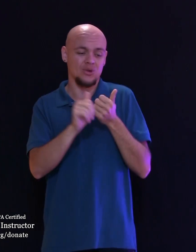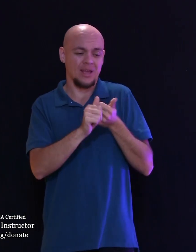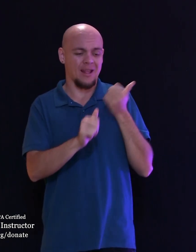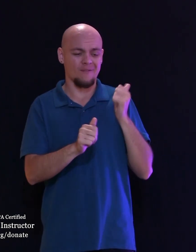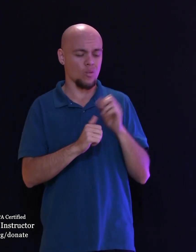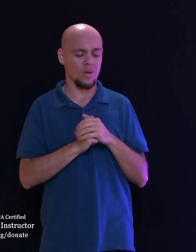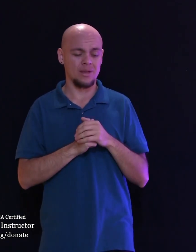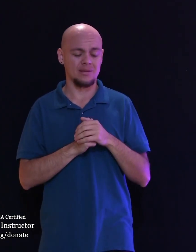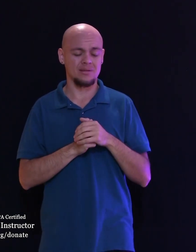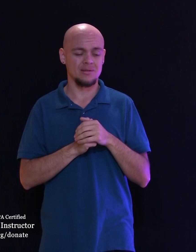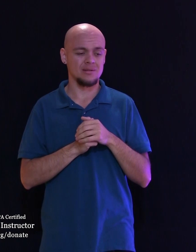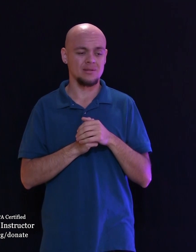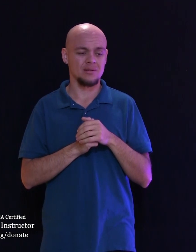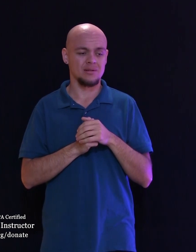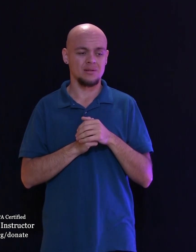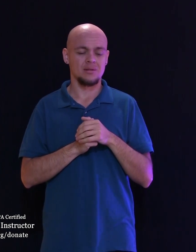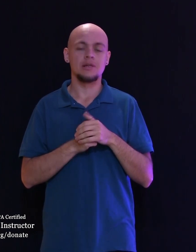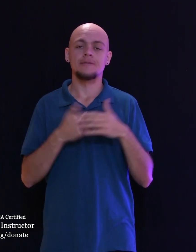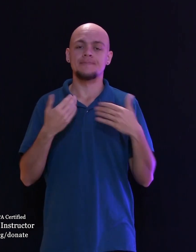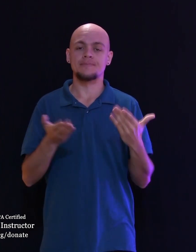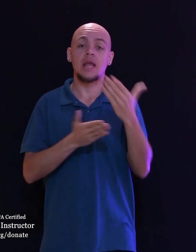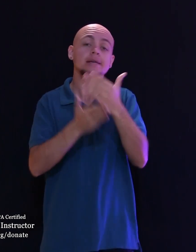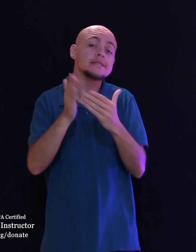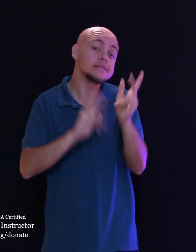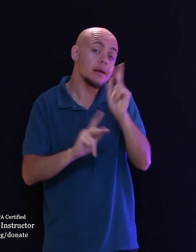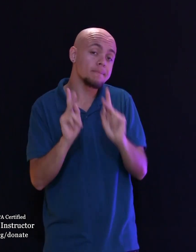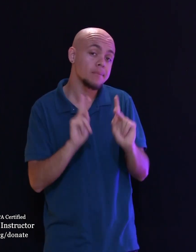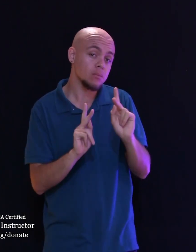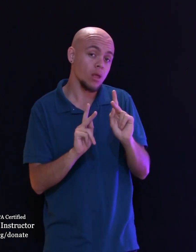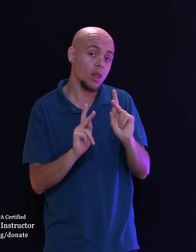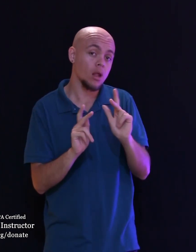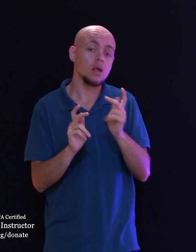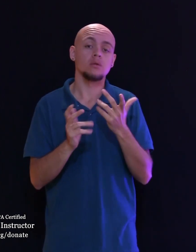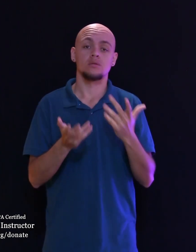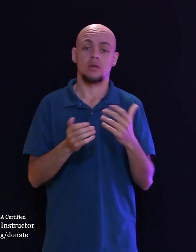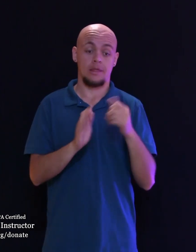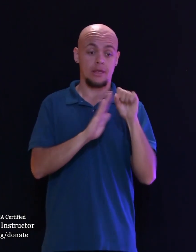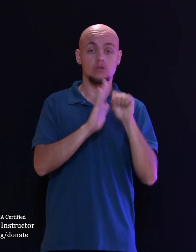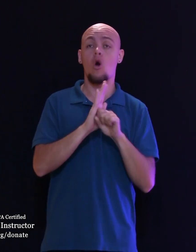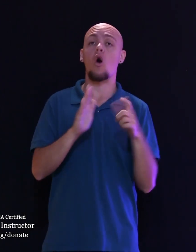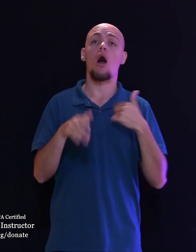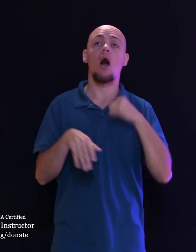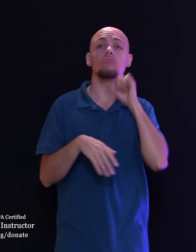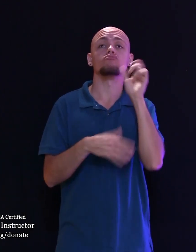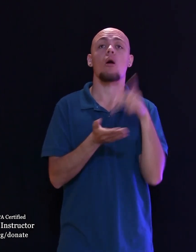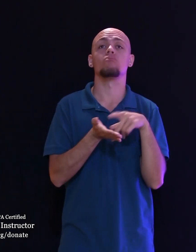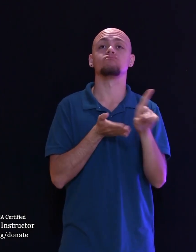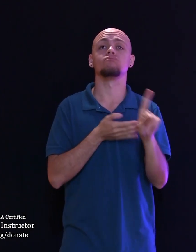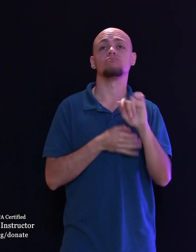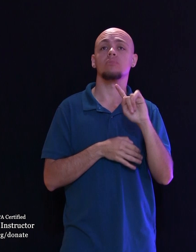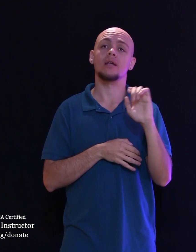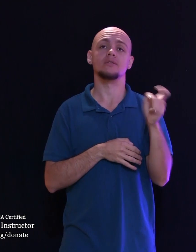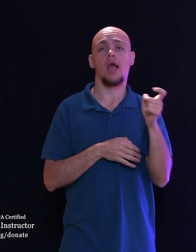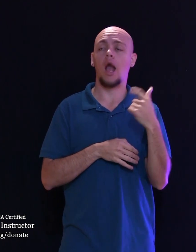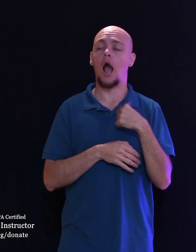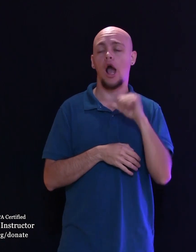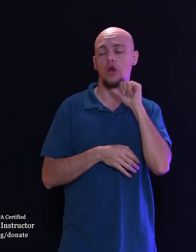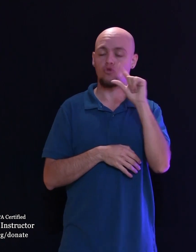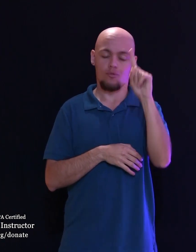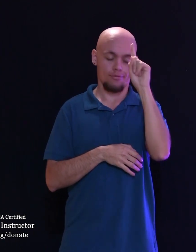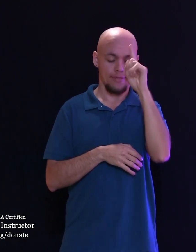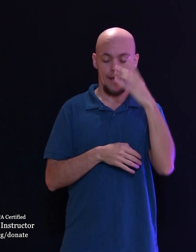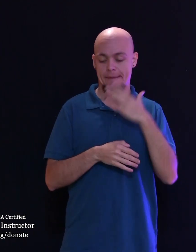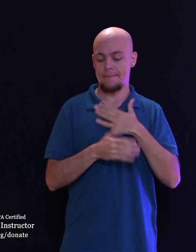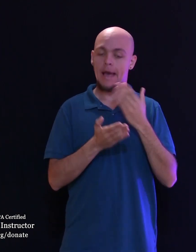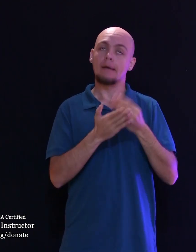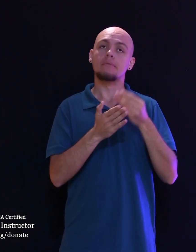See, some people would avoid their duty to the state. I'm not paying taxes. I don't think that my money should go to the government because I'm a Christian